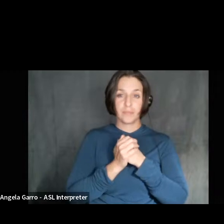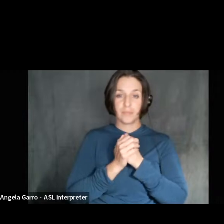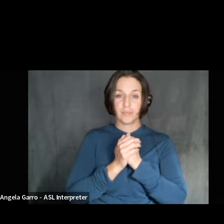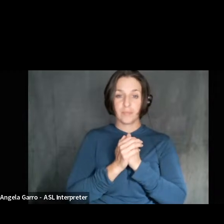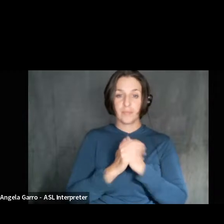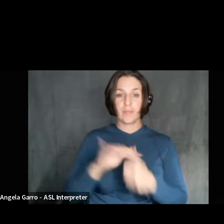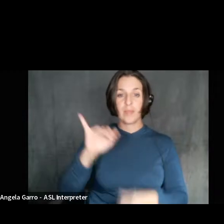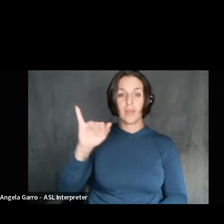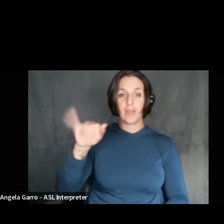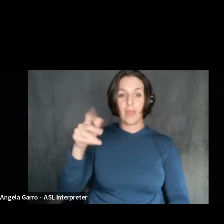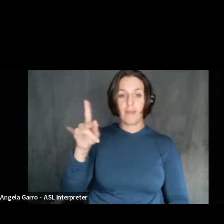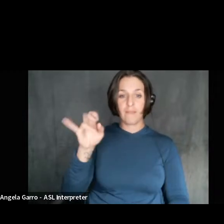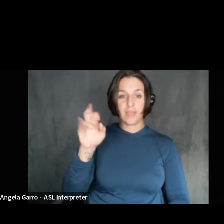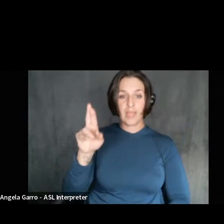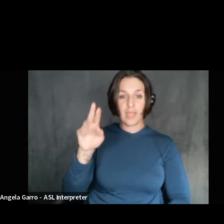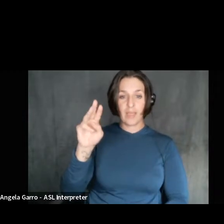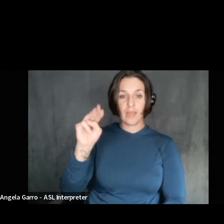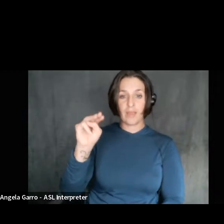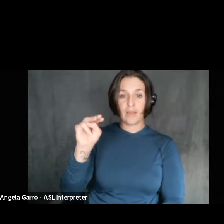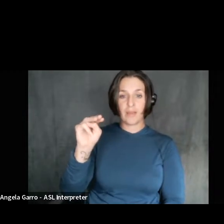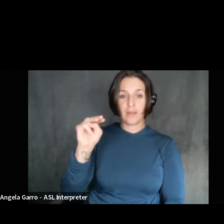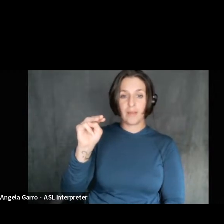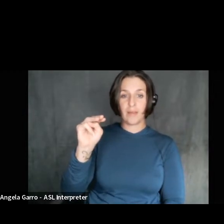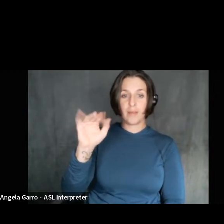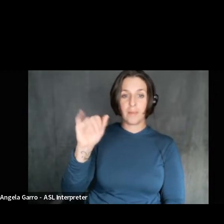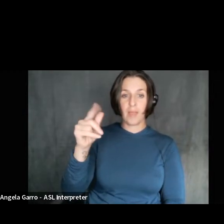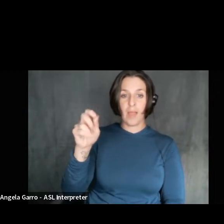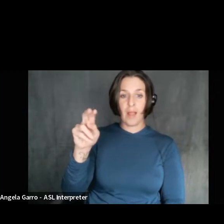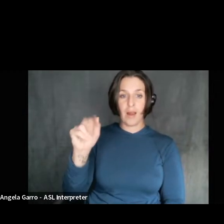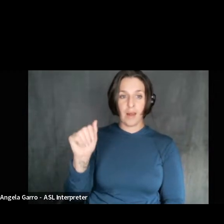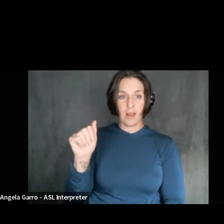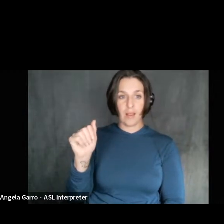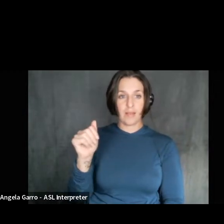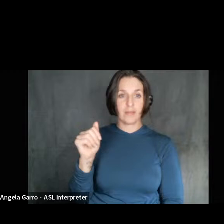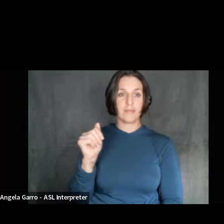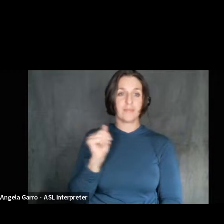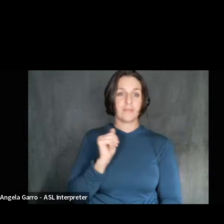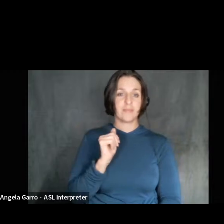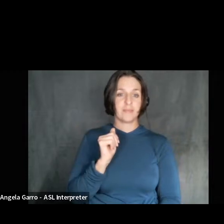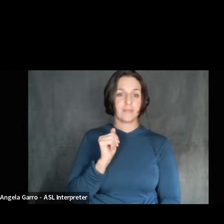Javier Magana. All right, 2 in a row. 2 in a row.